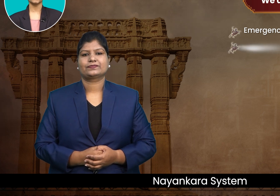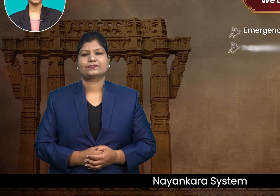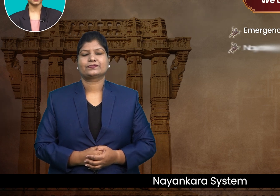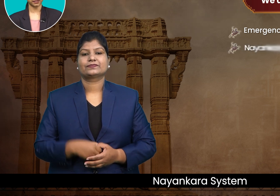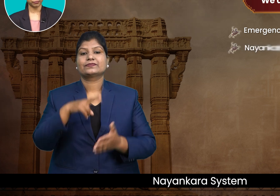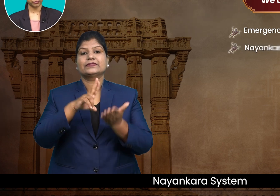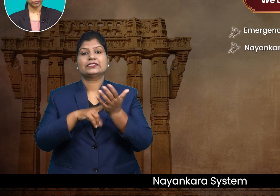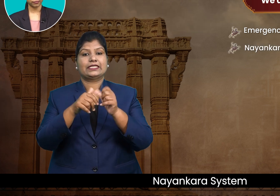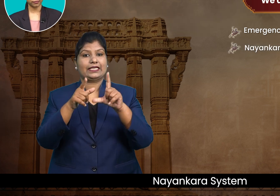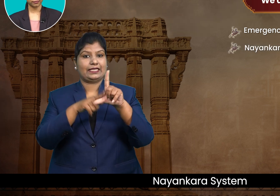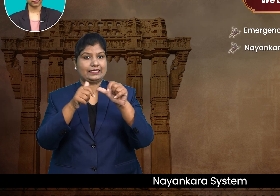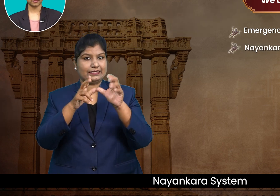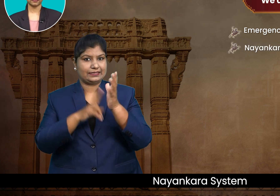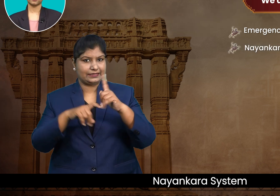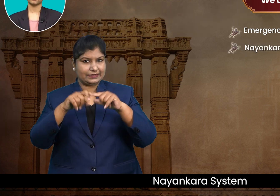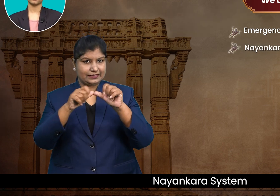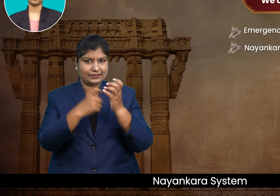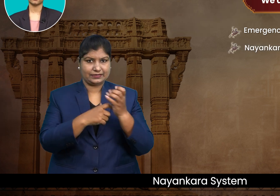Nayankara system,